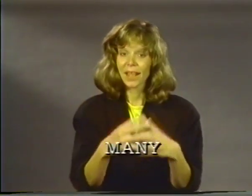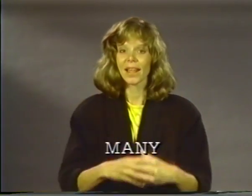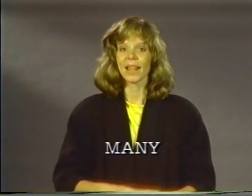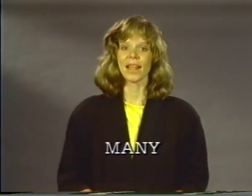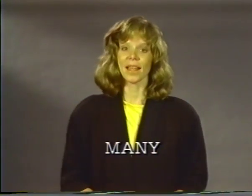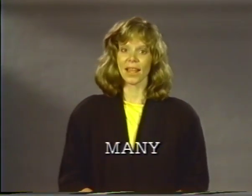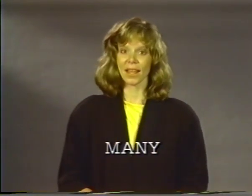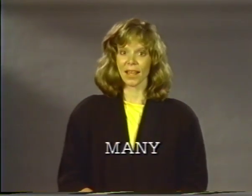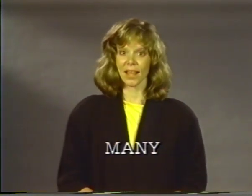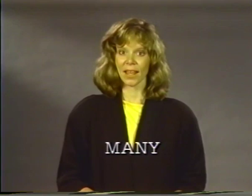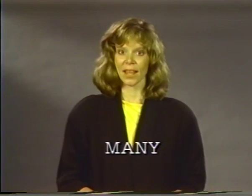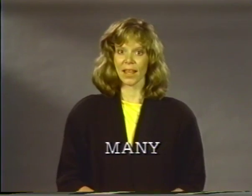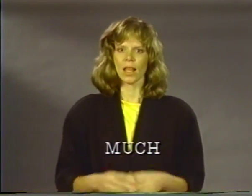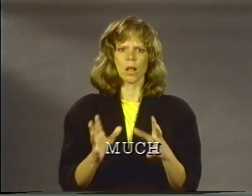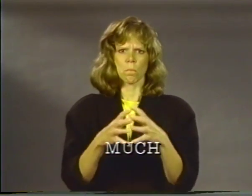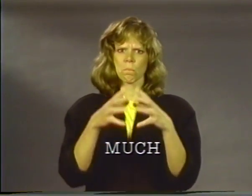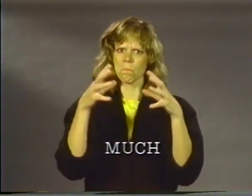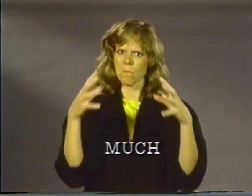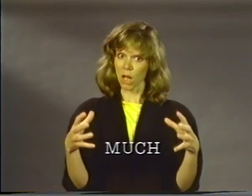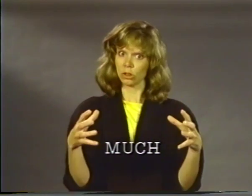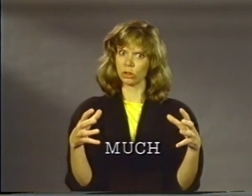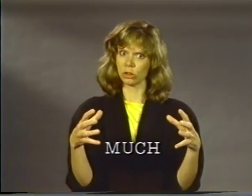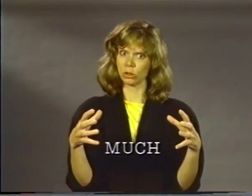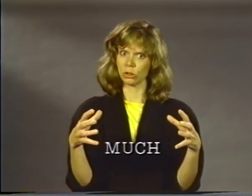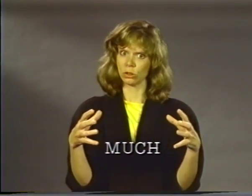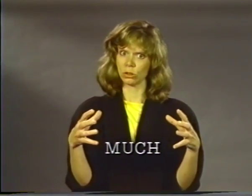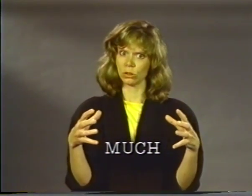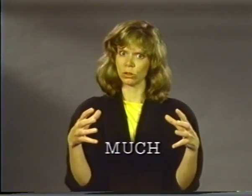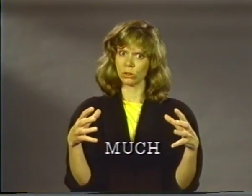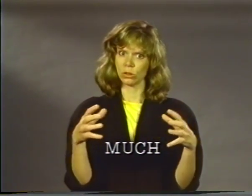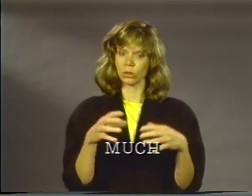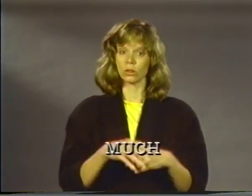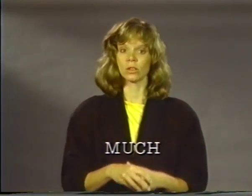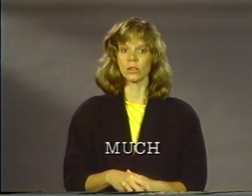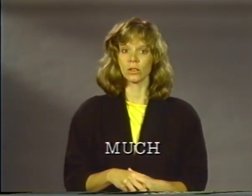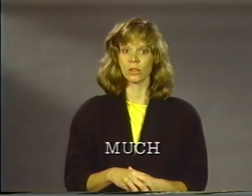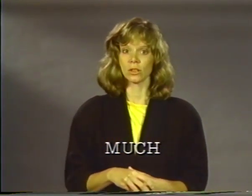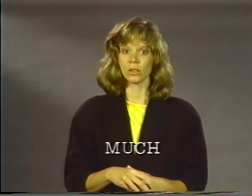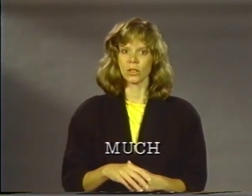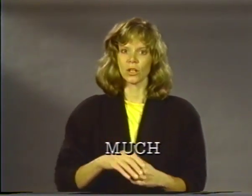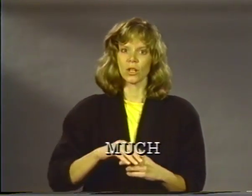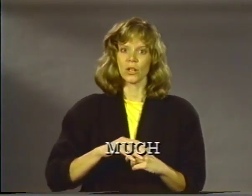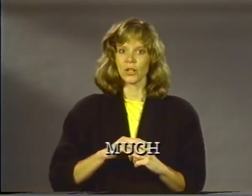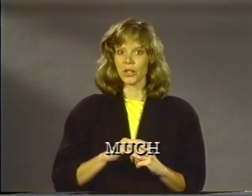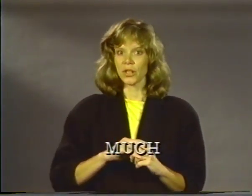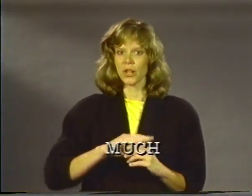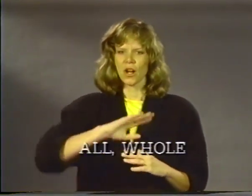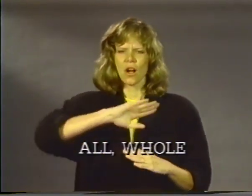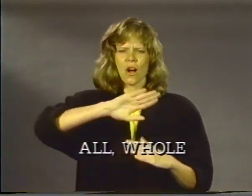like too much butter. Much. I can eat a whole watermelon by myself.